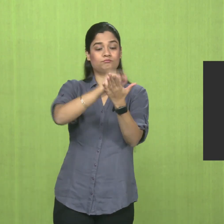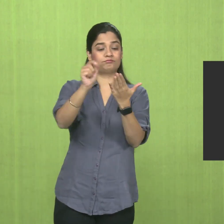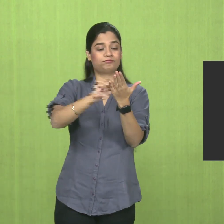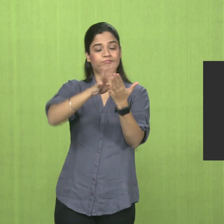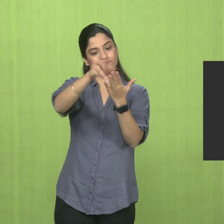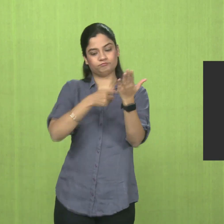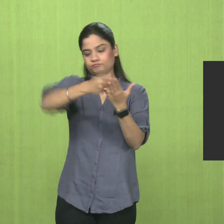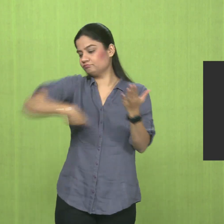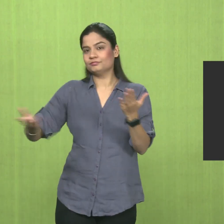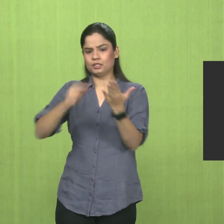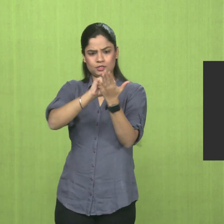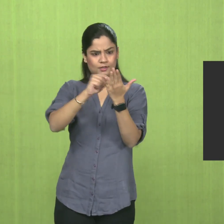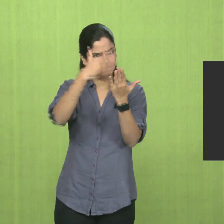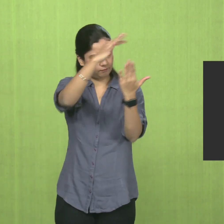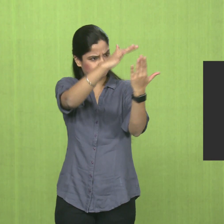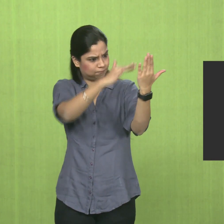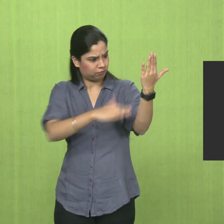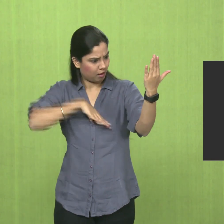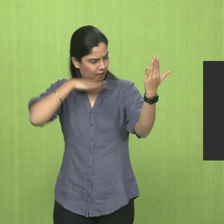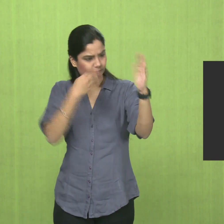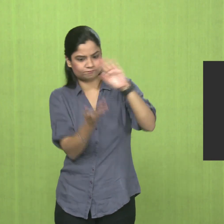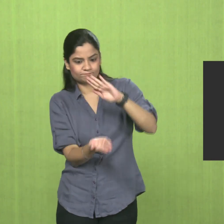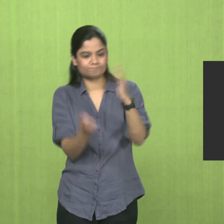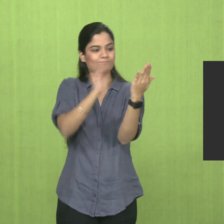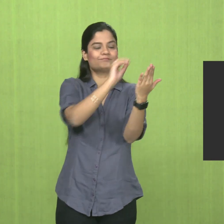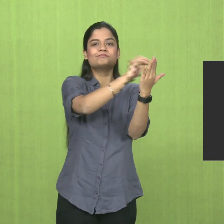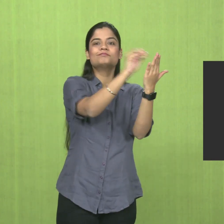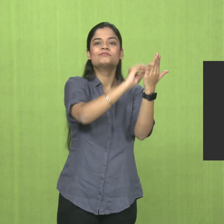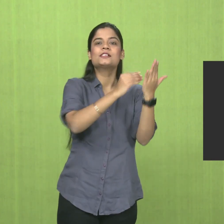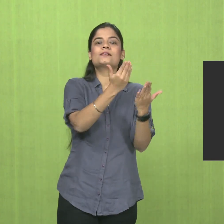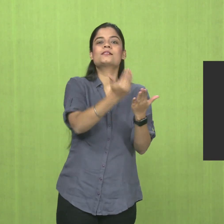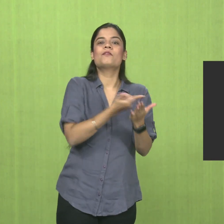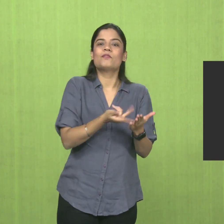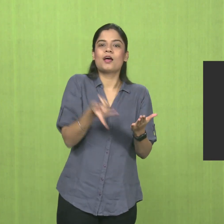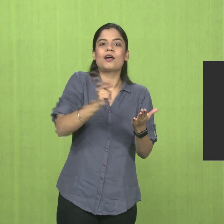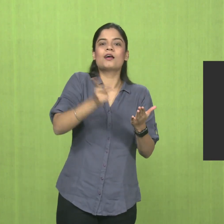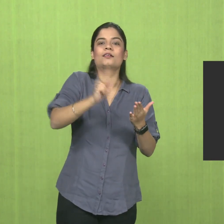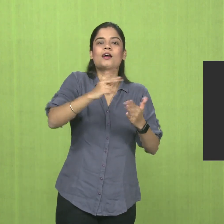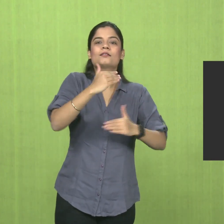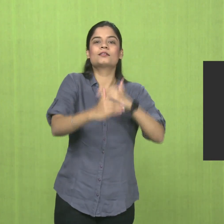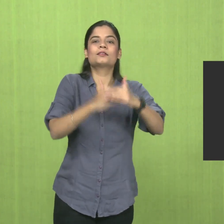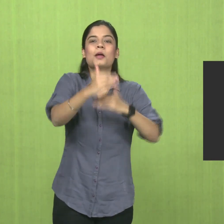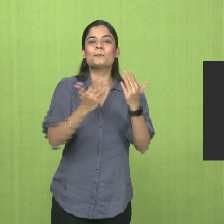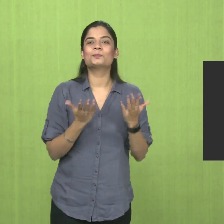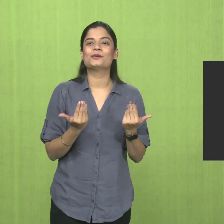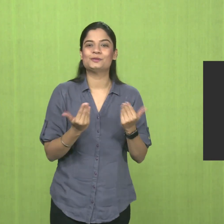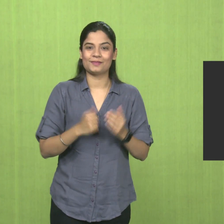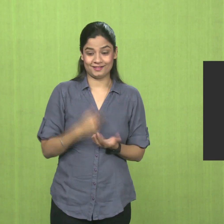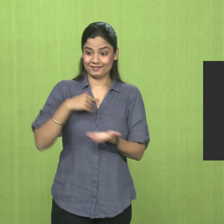example, if we need to write and throw the paper, then we can use the back side of the paper. We can use the back